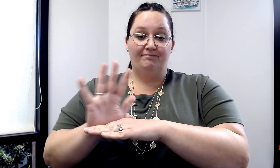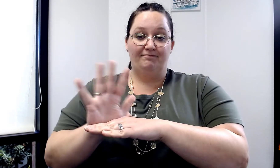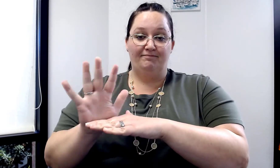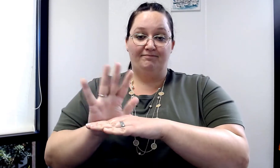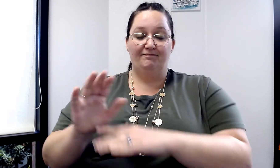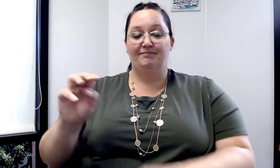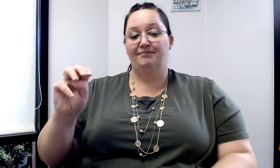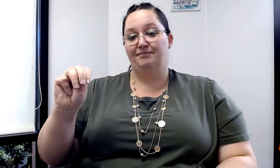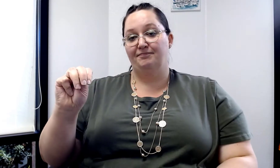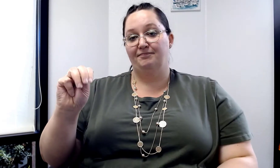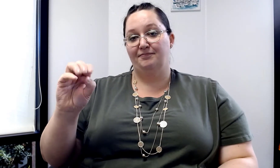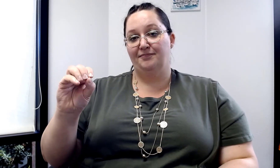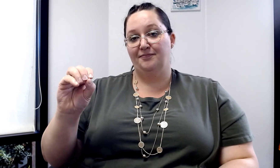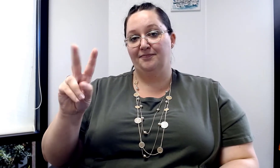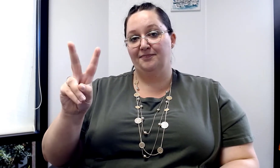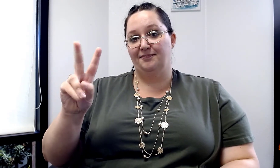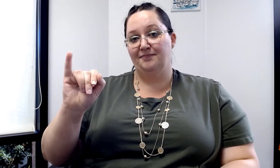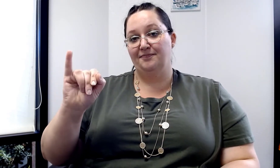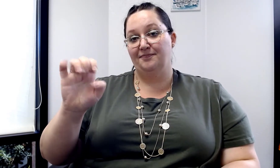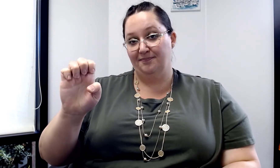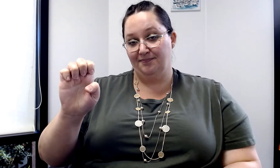Number 24 is movie or film.